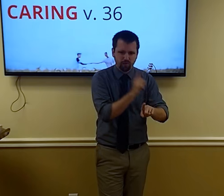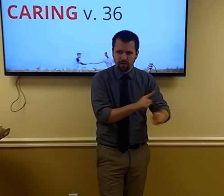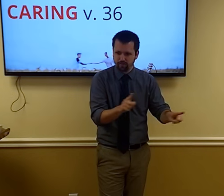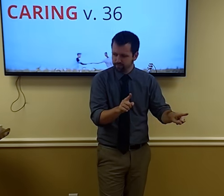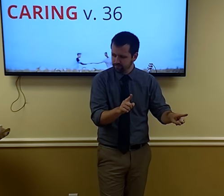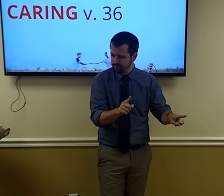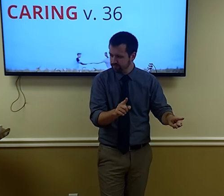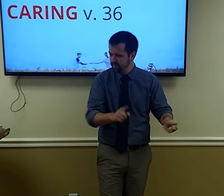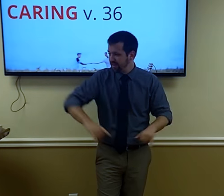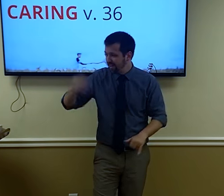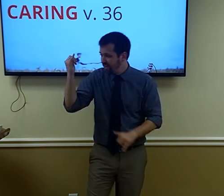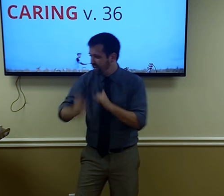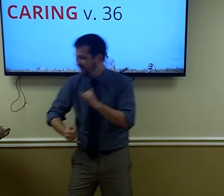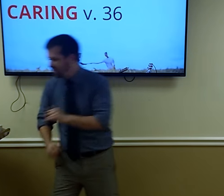them. And then last,